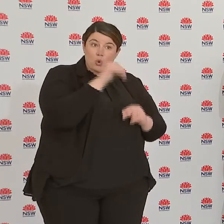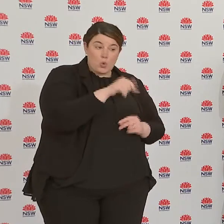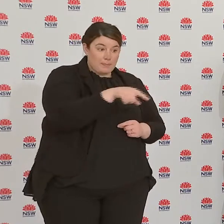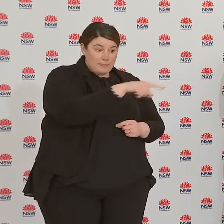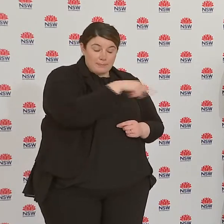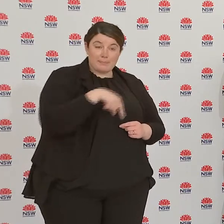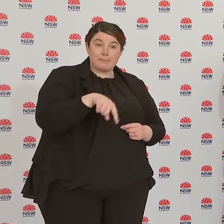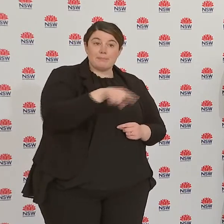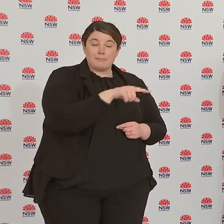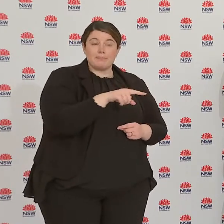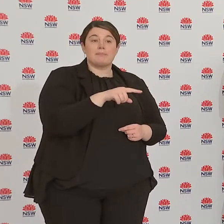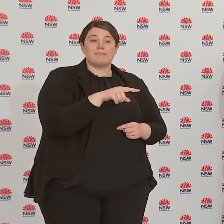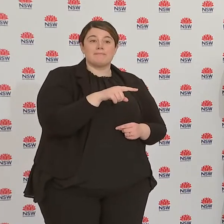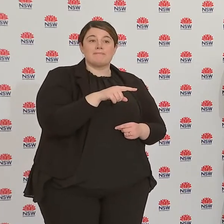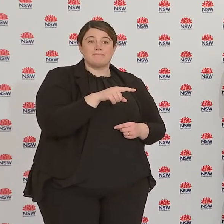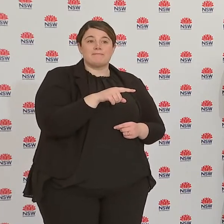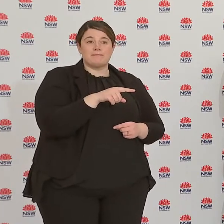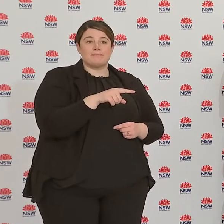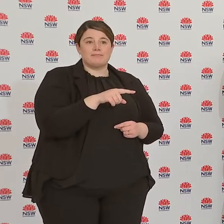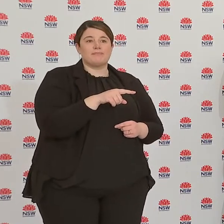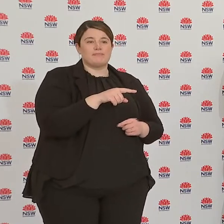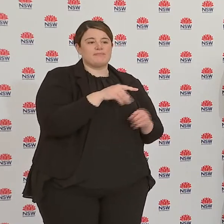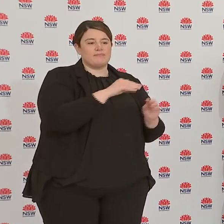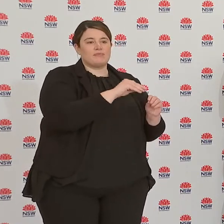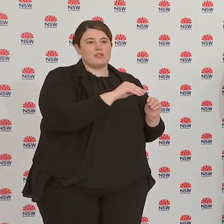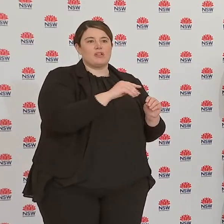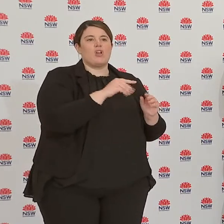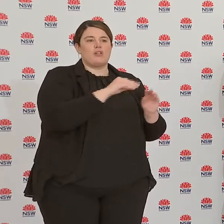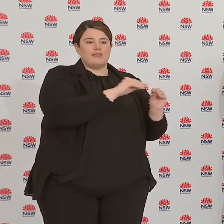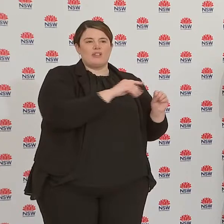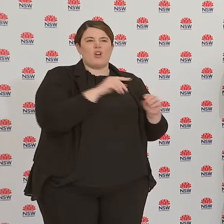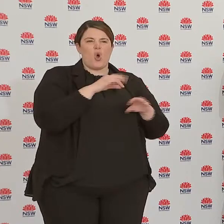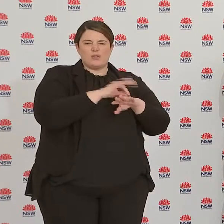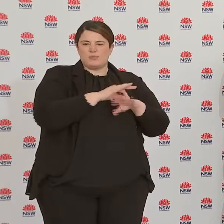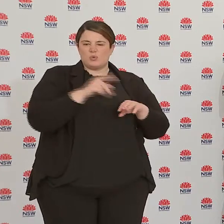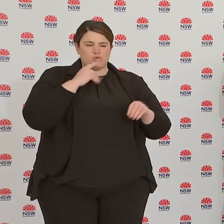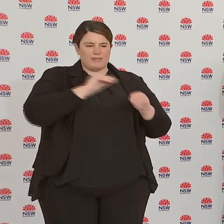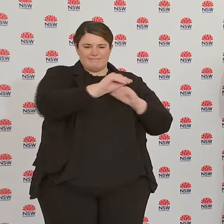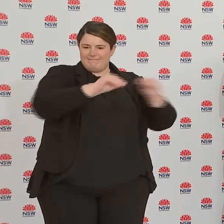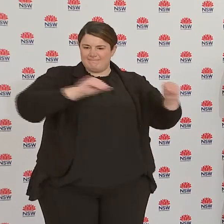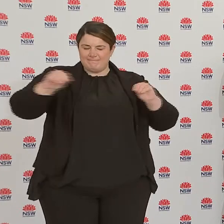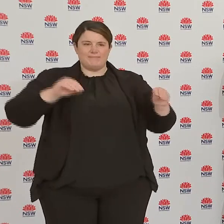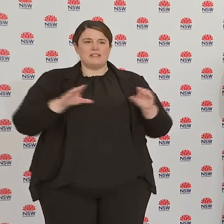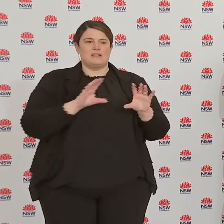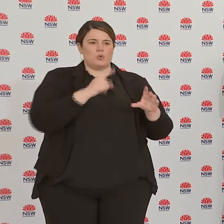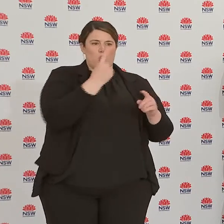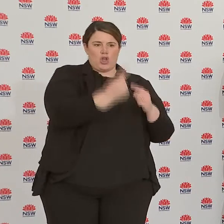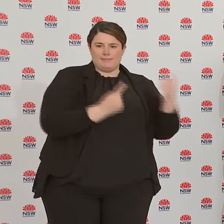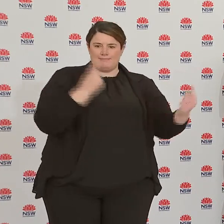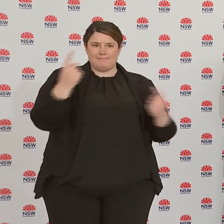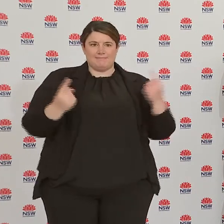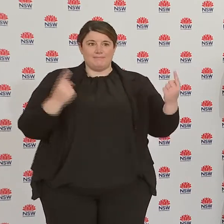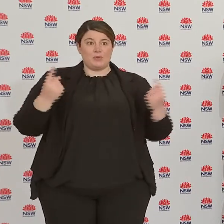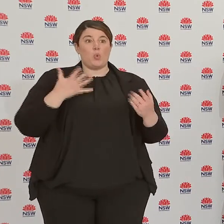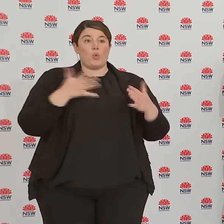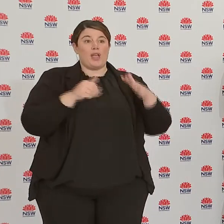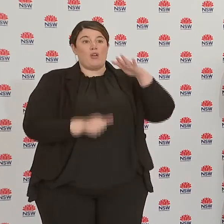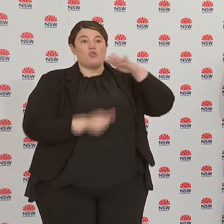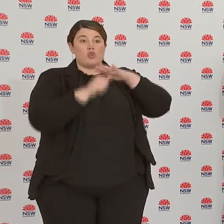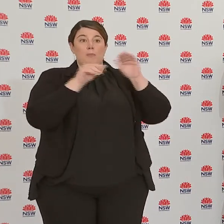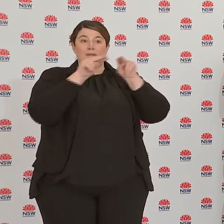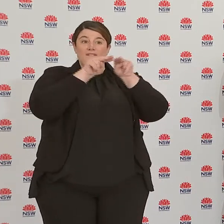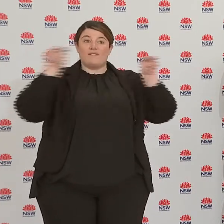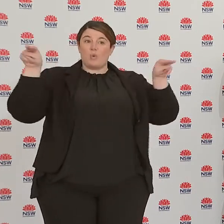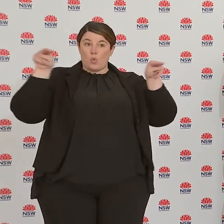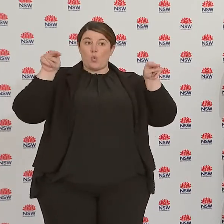residents of that facility are also being removed from hospital. So the outbreak is occurring on that top floor, and